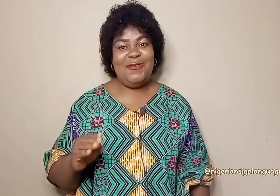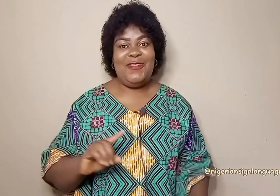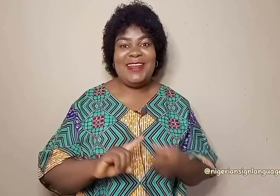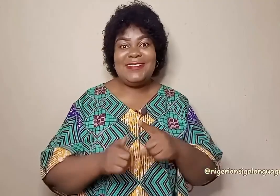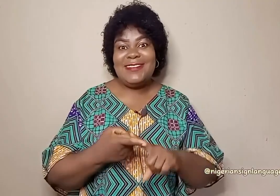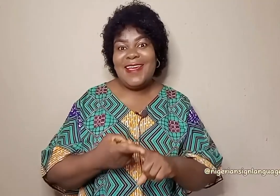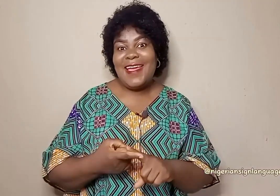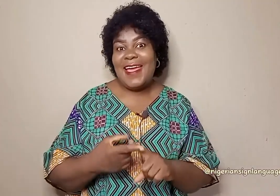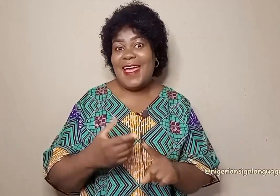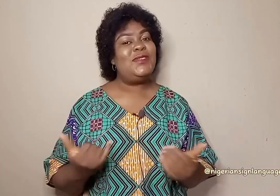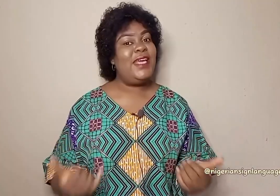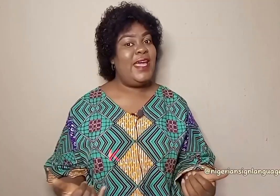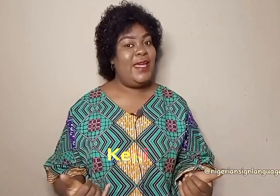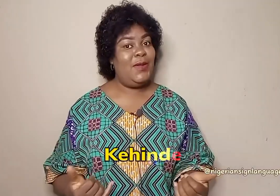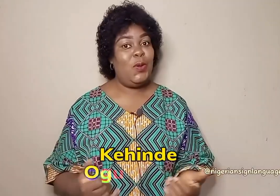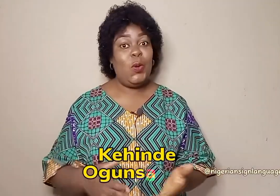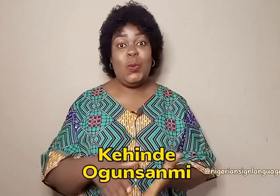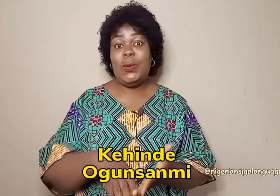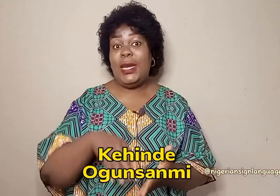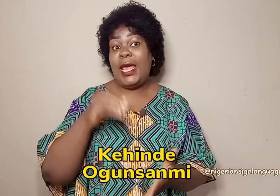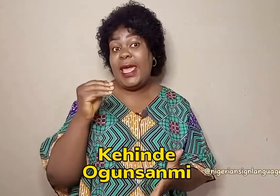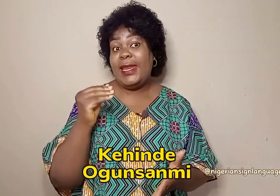Hello friends, today we'll learn